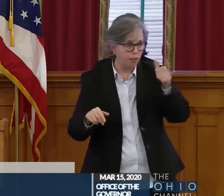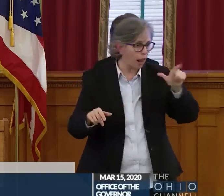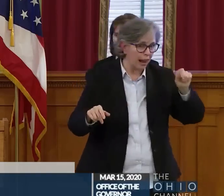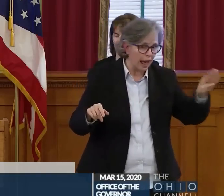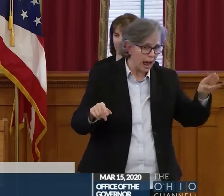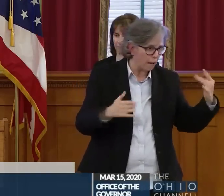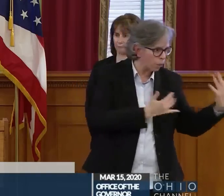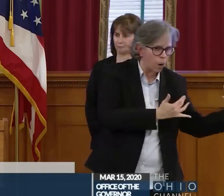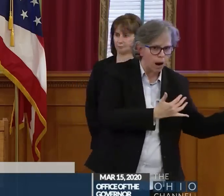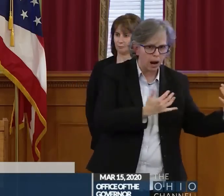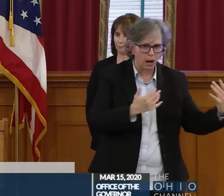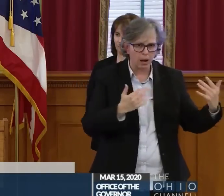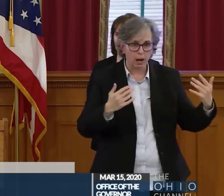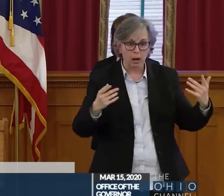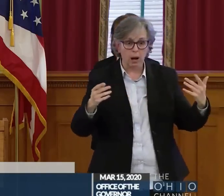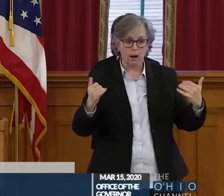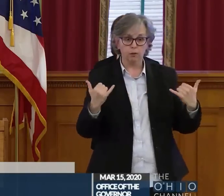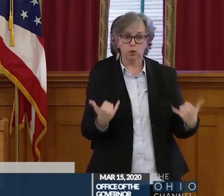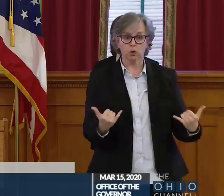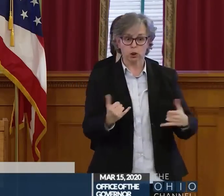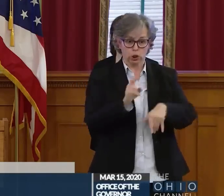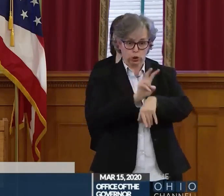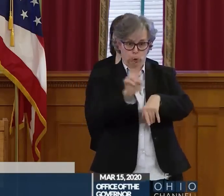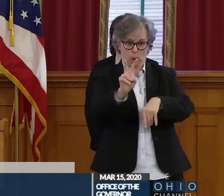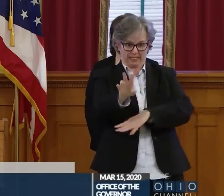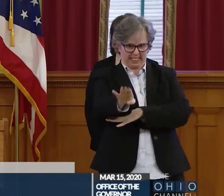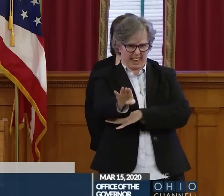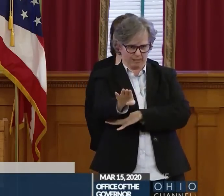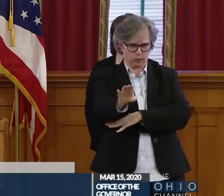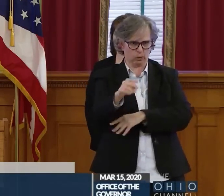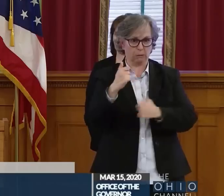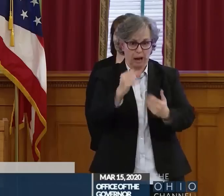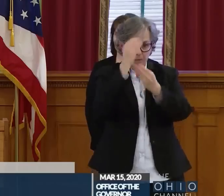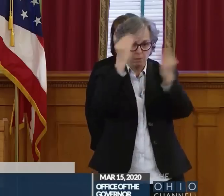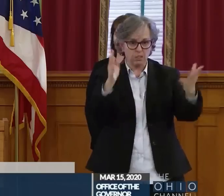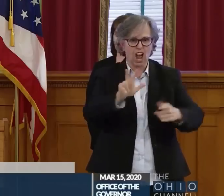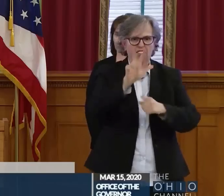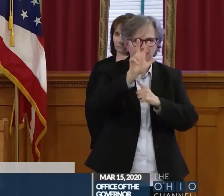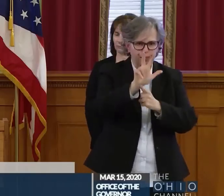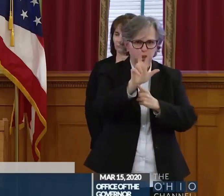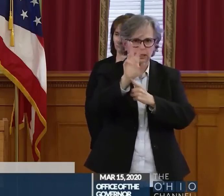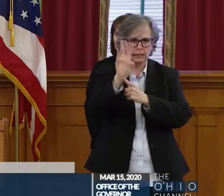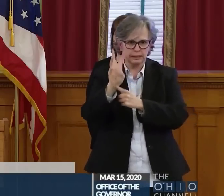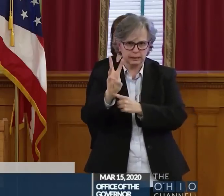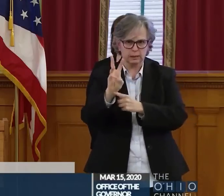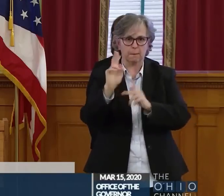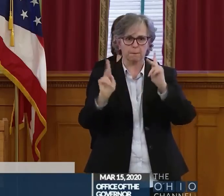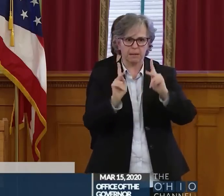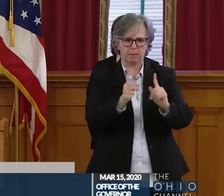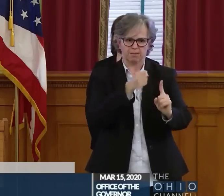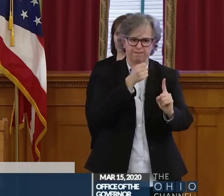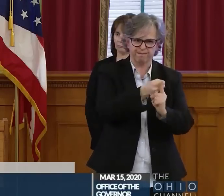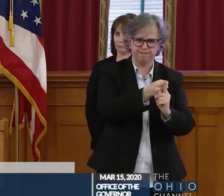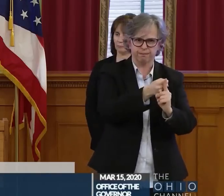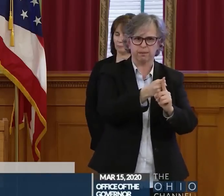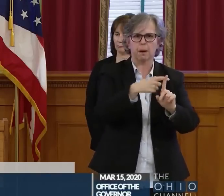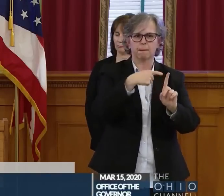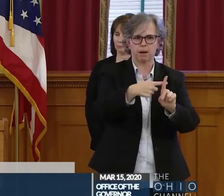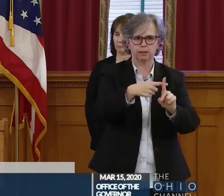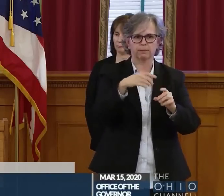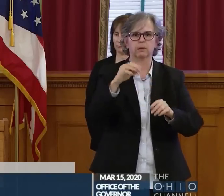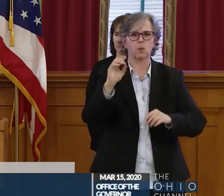of 2 p.m. We do know that we have 36 positive cases and at